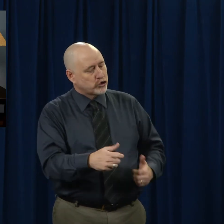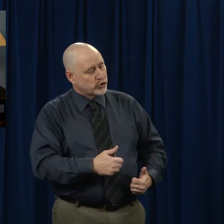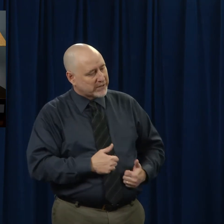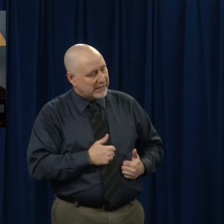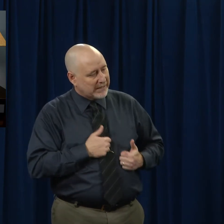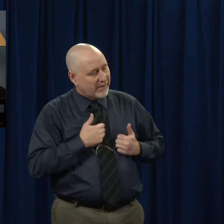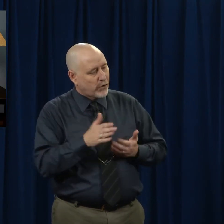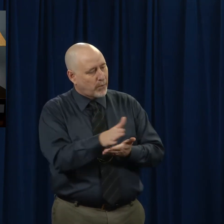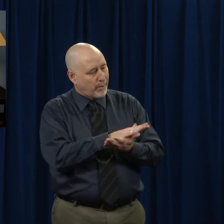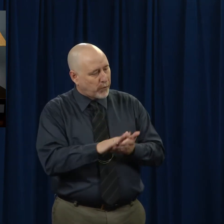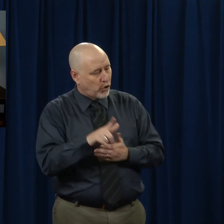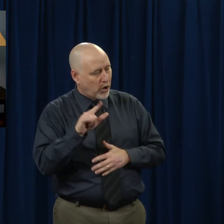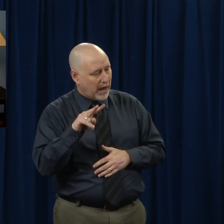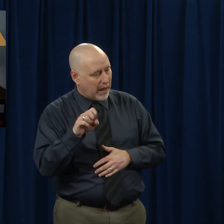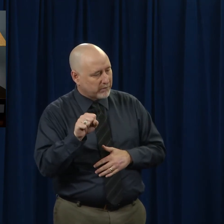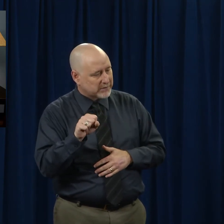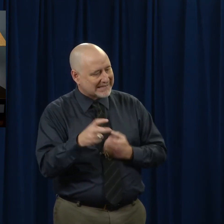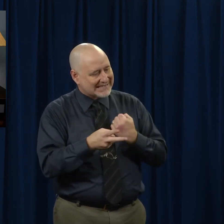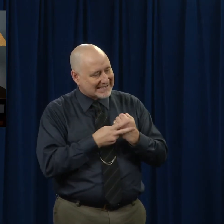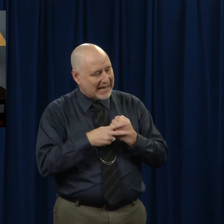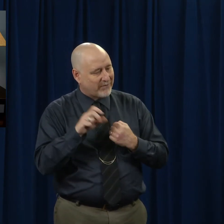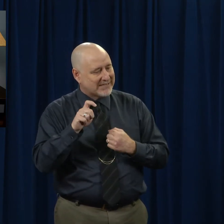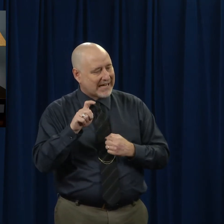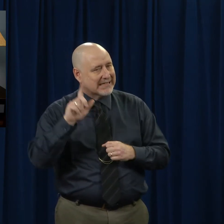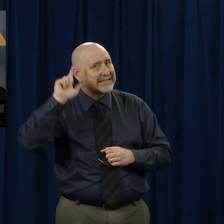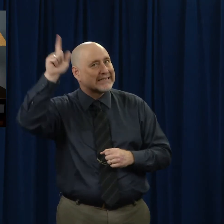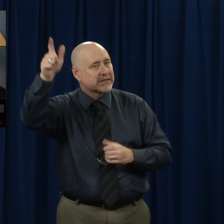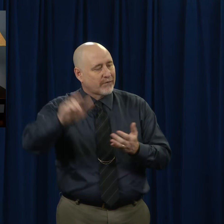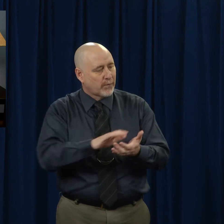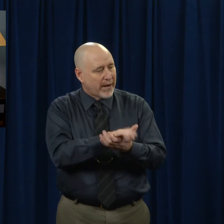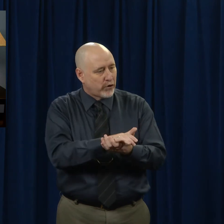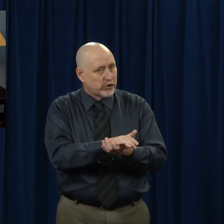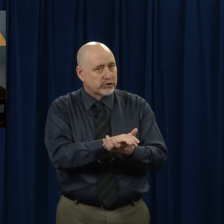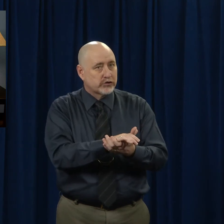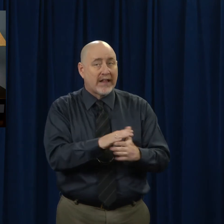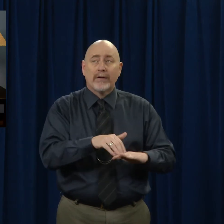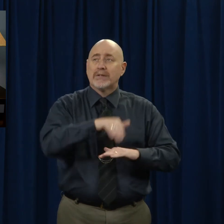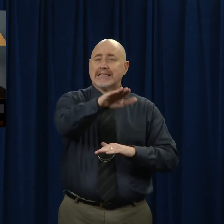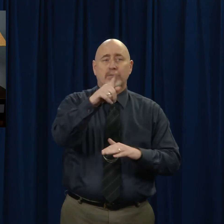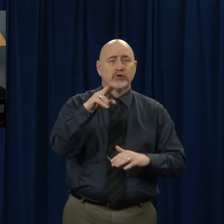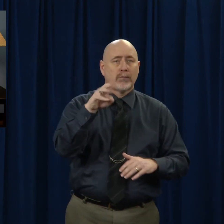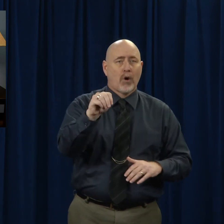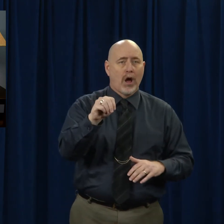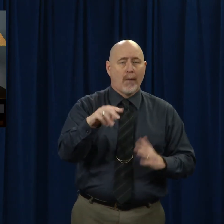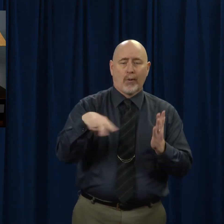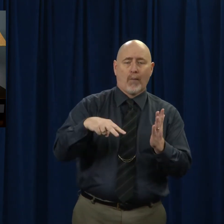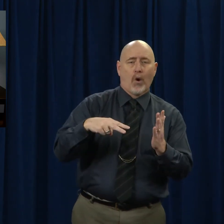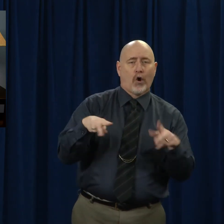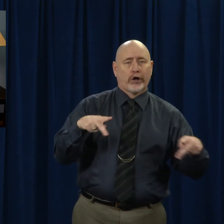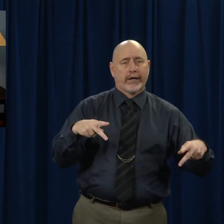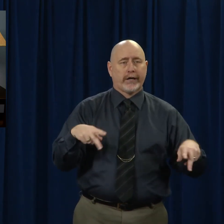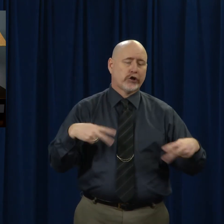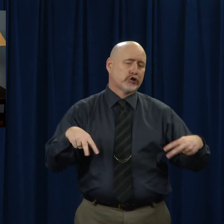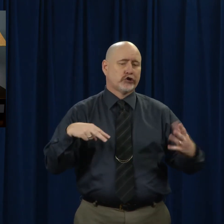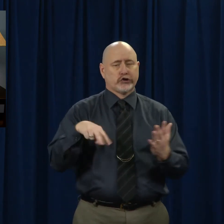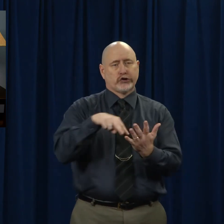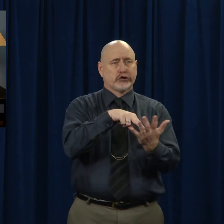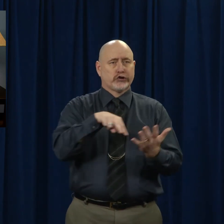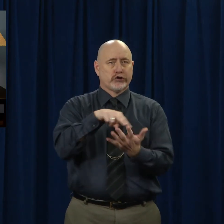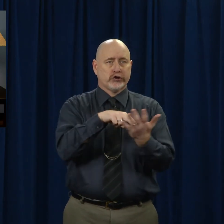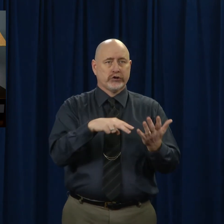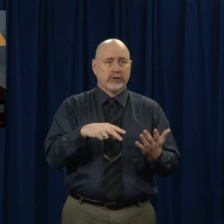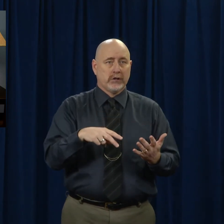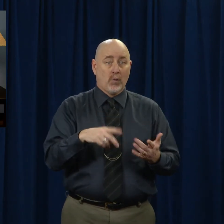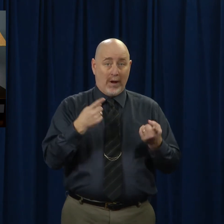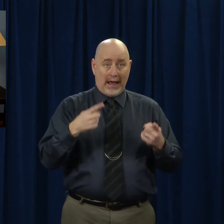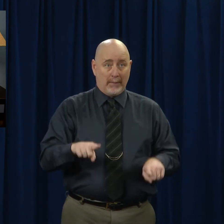to live pure lives. We want you to save sex for marriage. And then we send them to the prom or to some party where there's dancing. And how